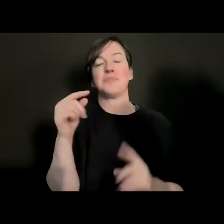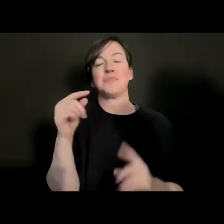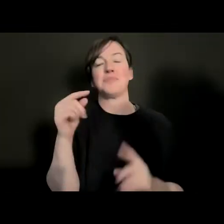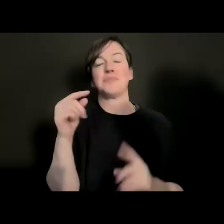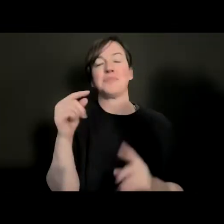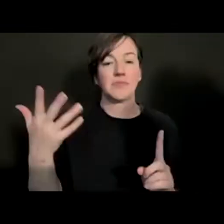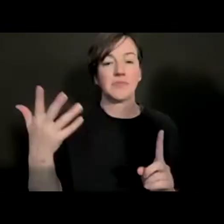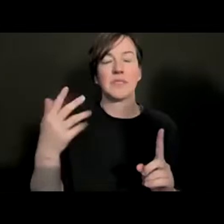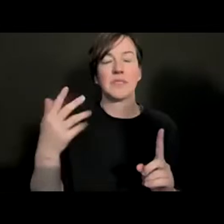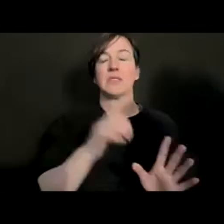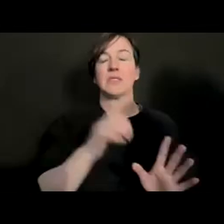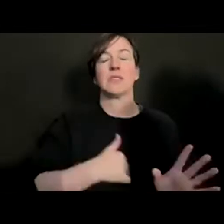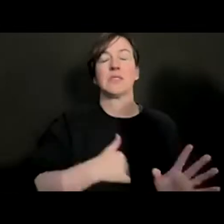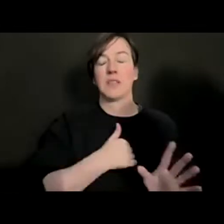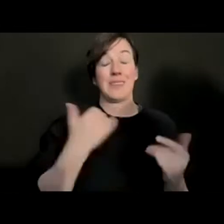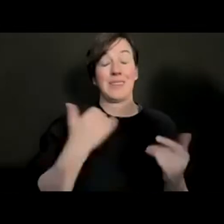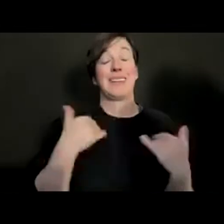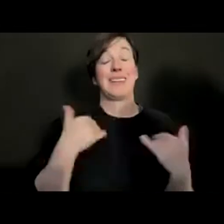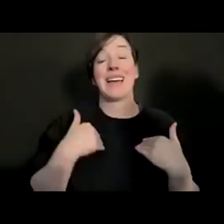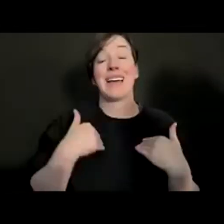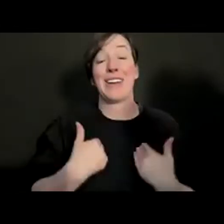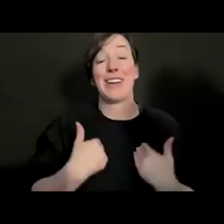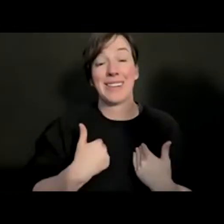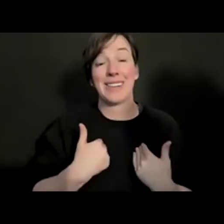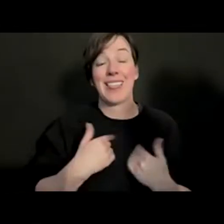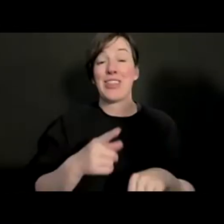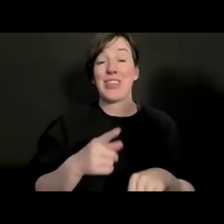sorry, today I'm really tired. It's been a long day.